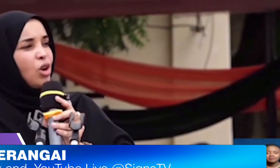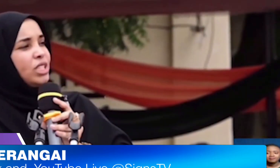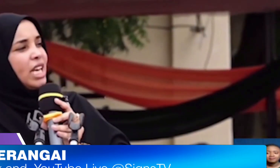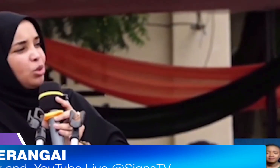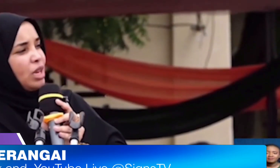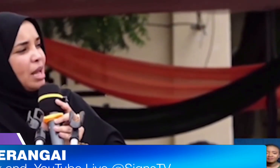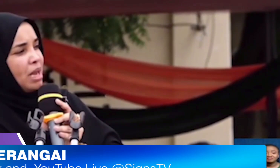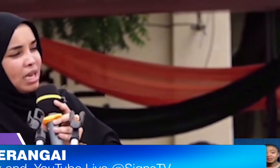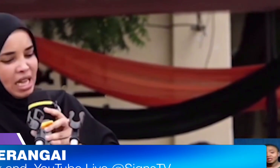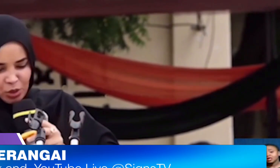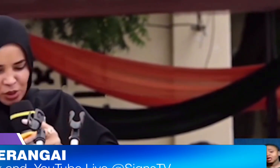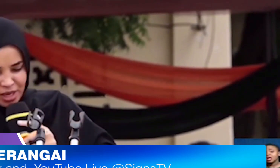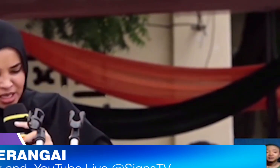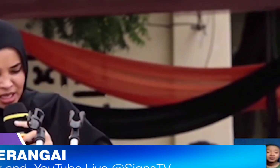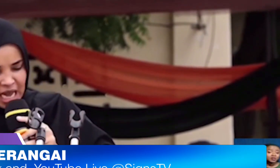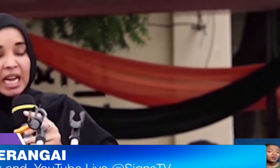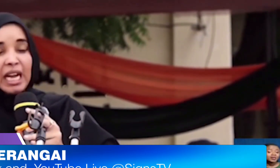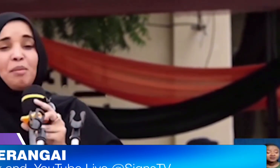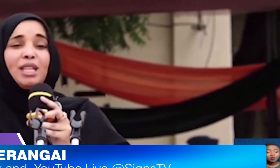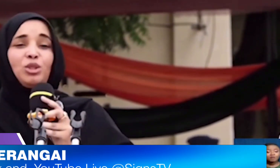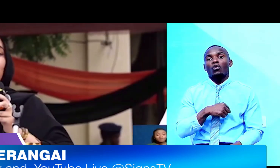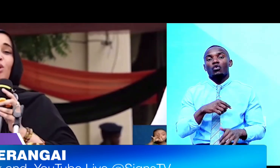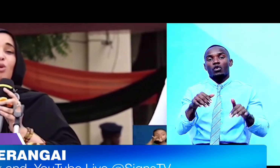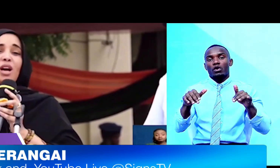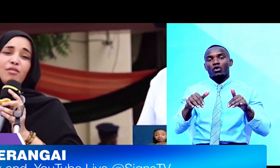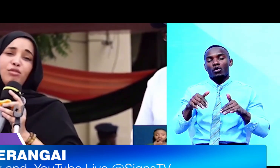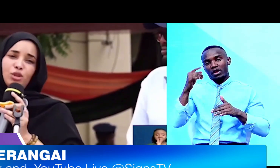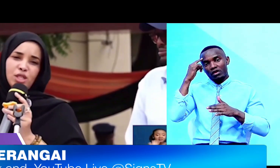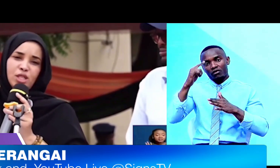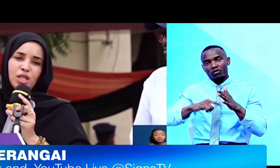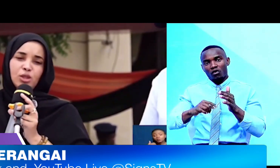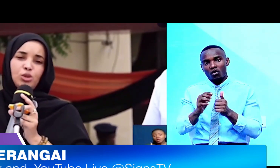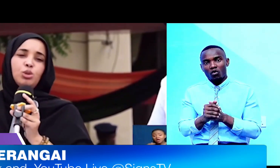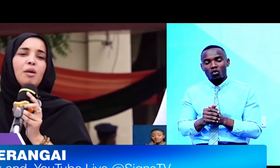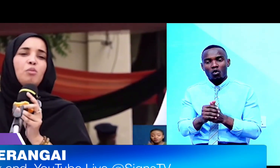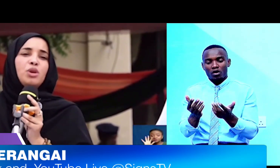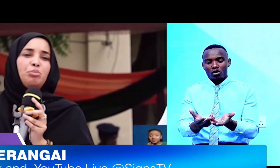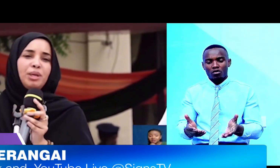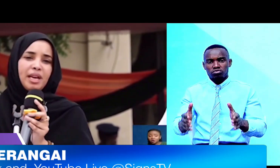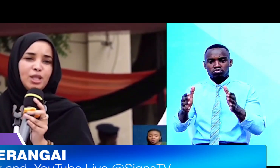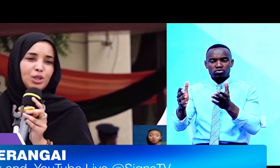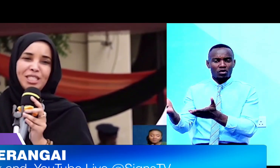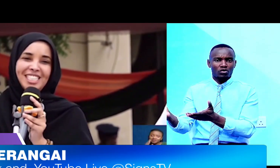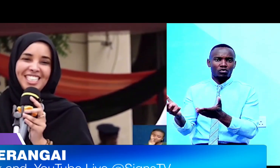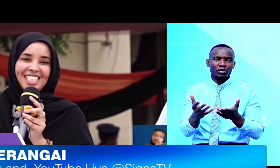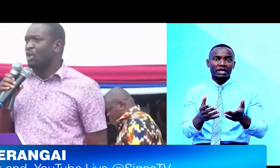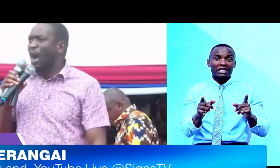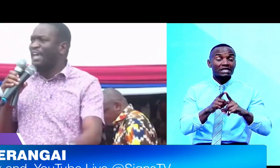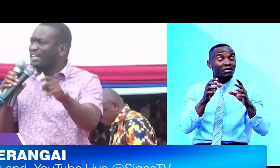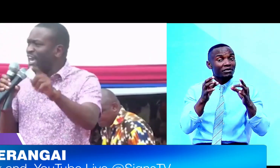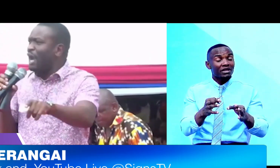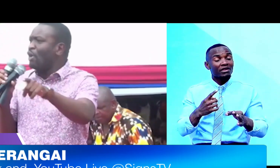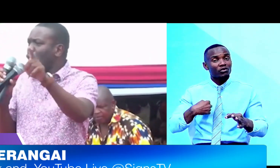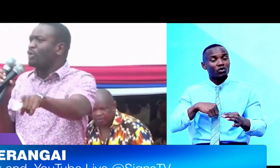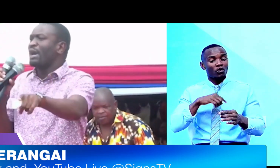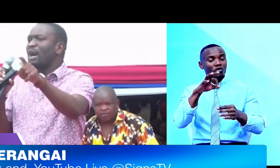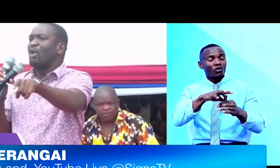Ngoje tu debe iletwe, hata kama hatutakuwa na votes tutamuibia, hiyo si siri. Waite hao wabunge ambao